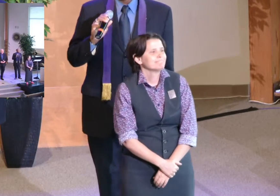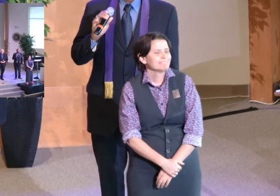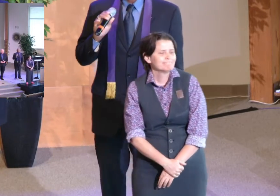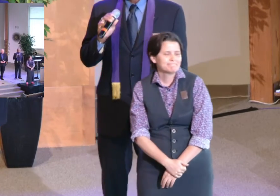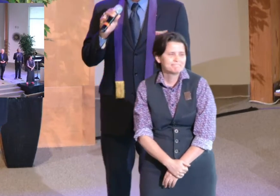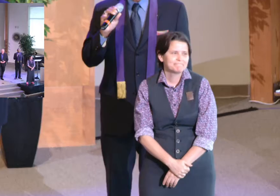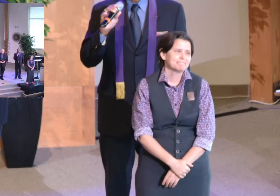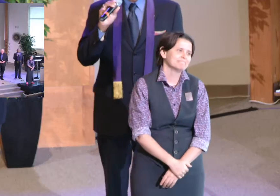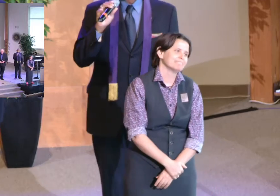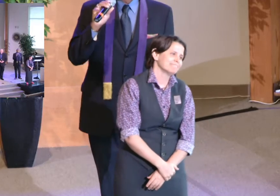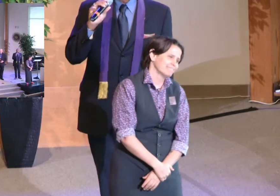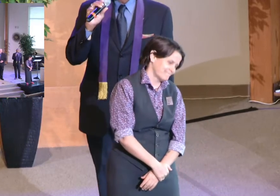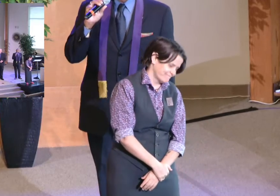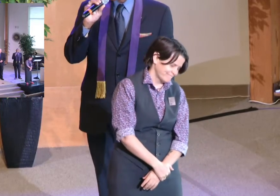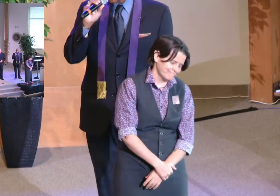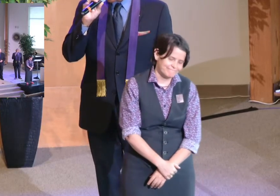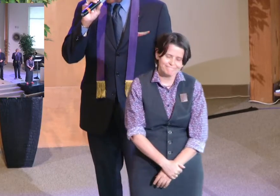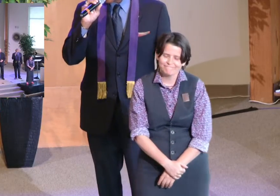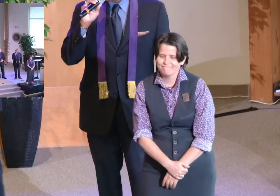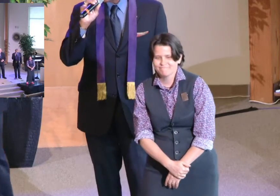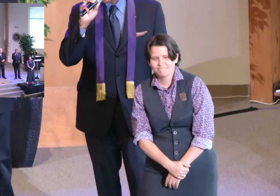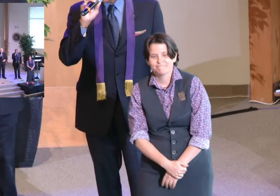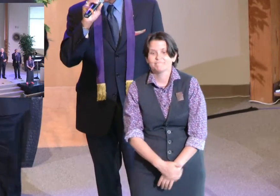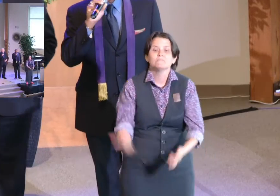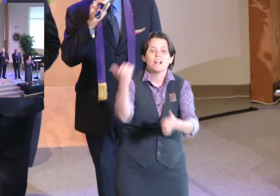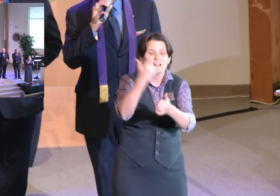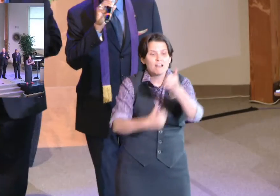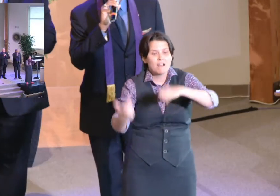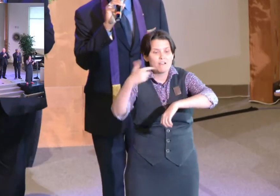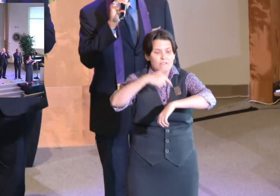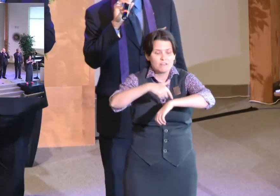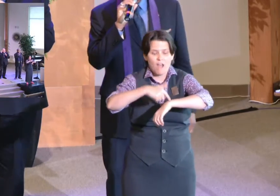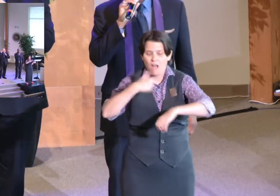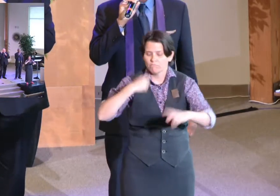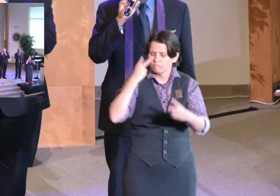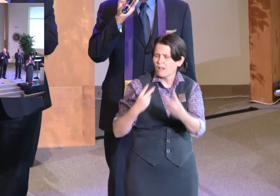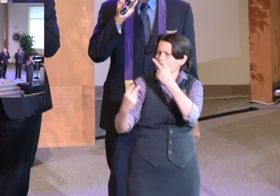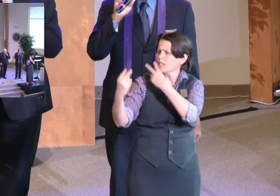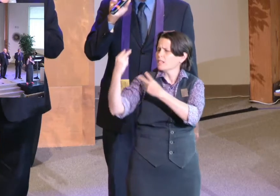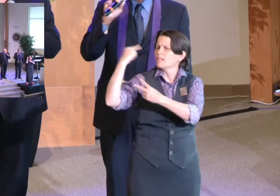Every time I look back, and every time I think back